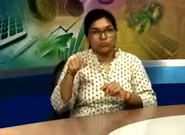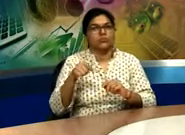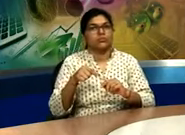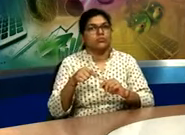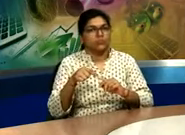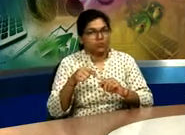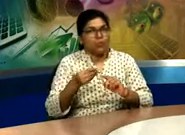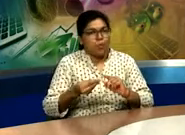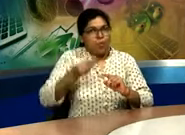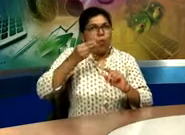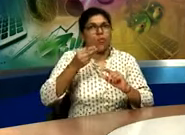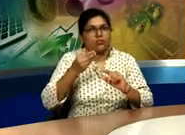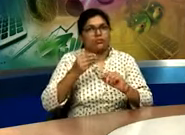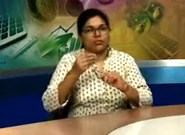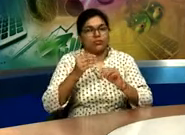This image explains the speed